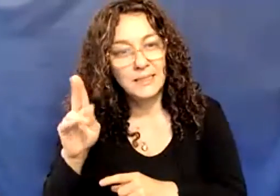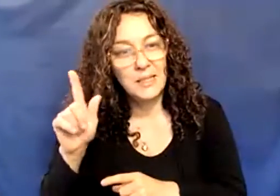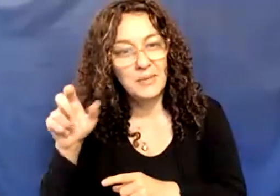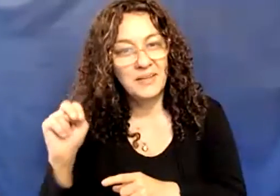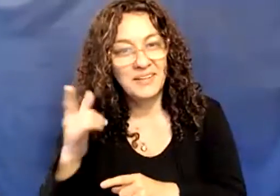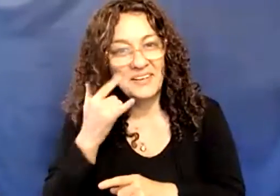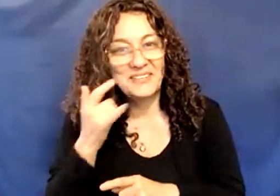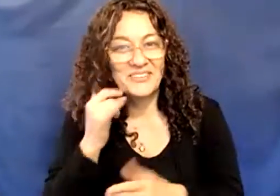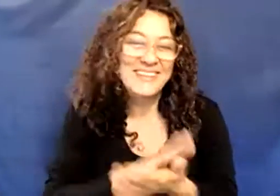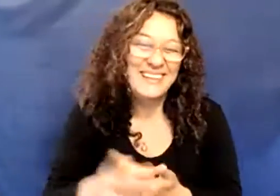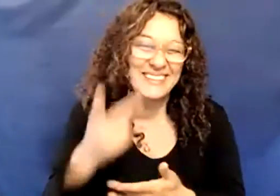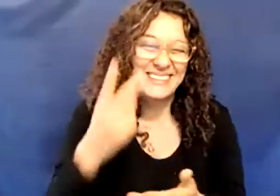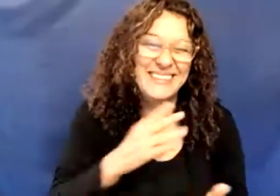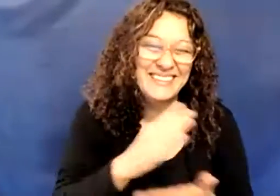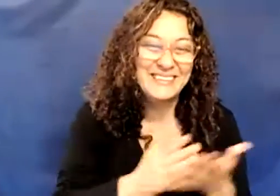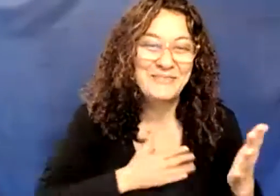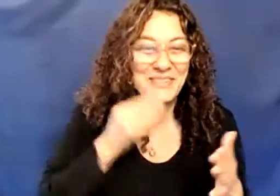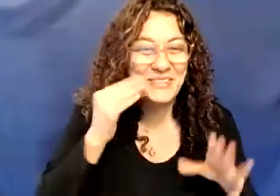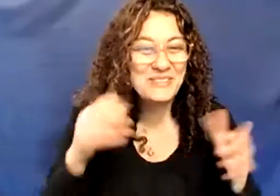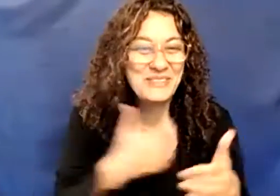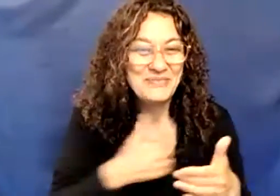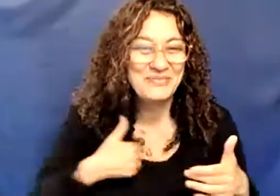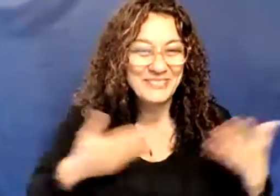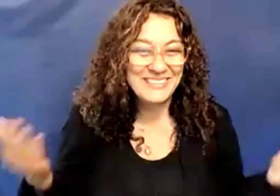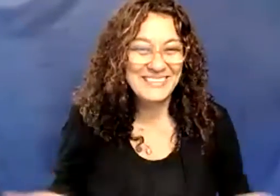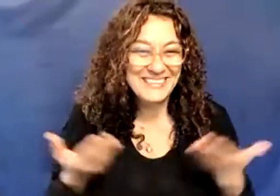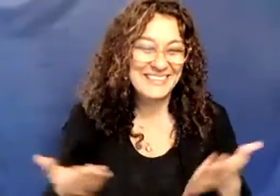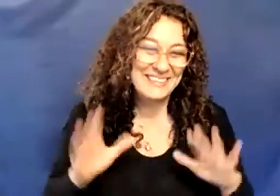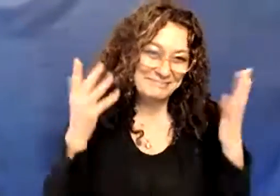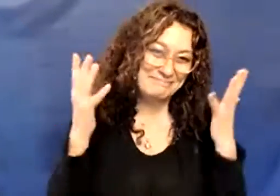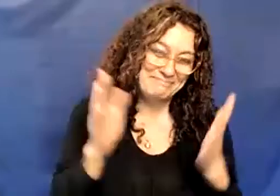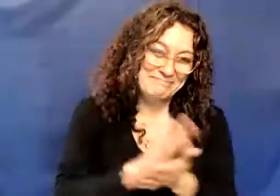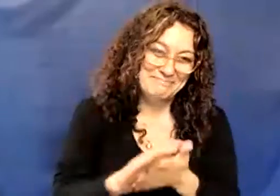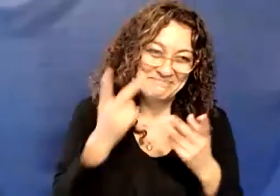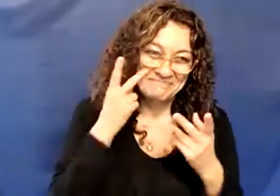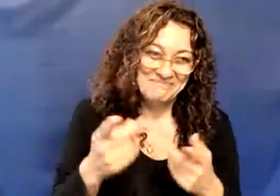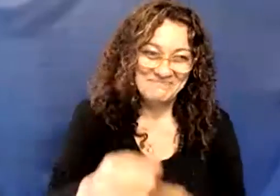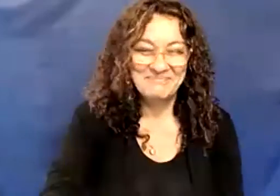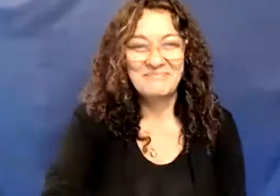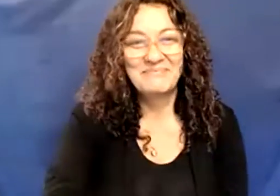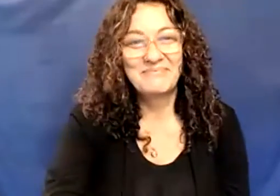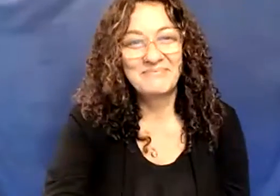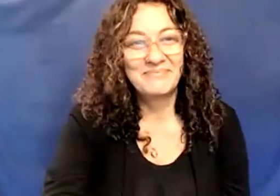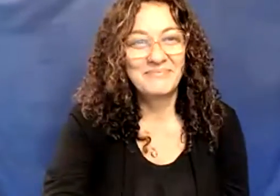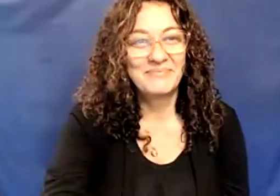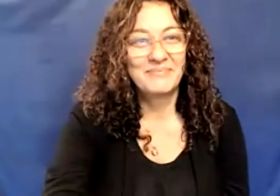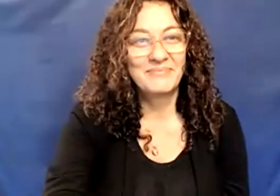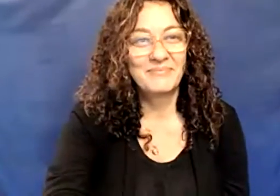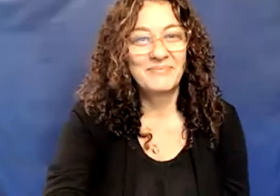see some of my home group members here. And I get the opportunity to talk about